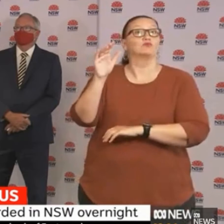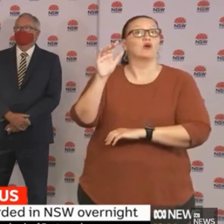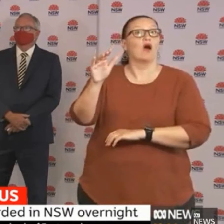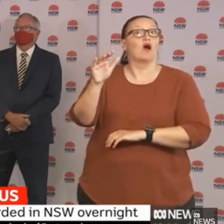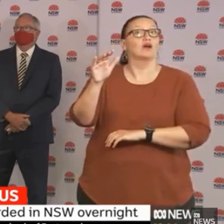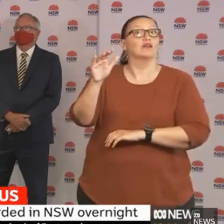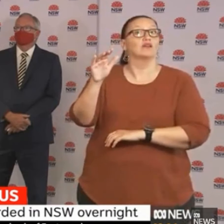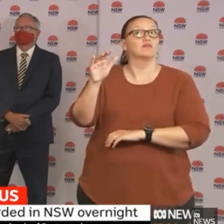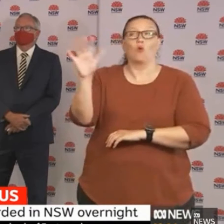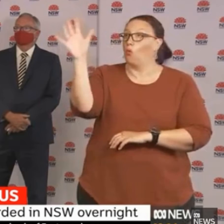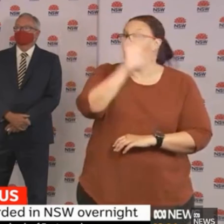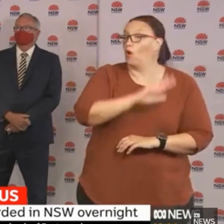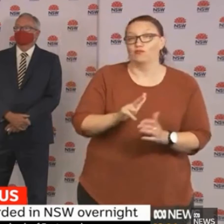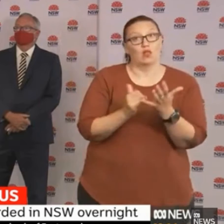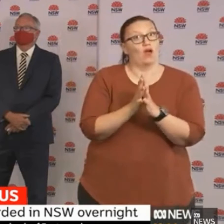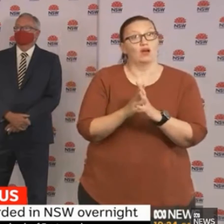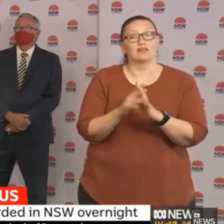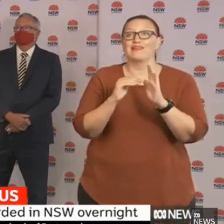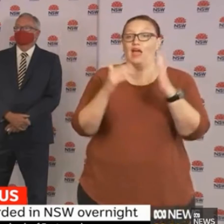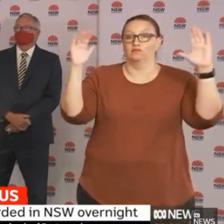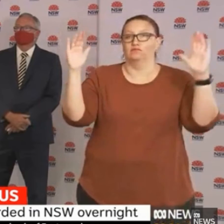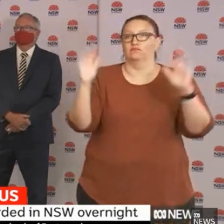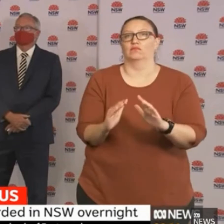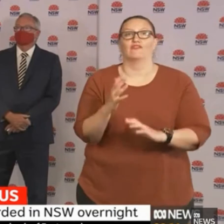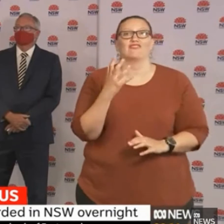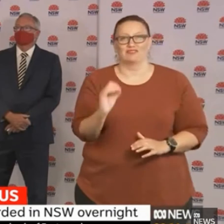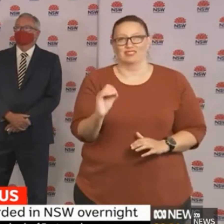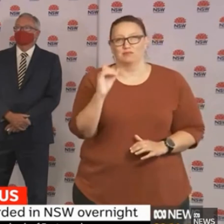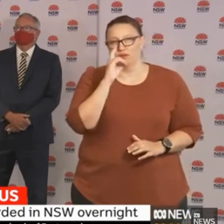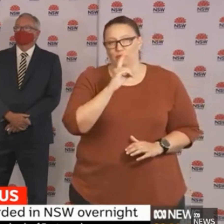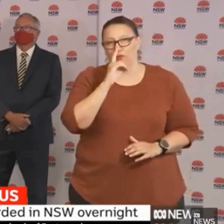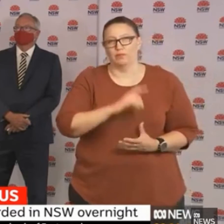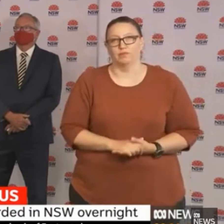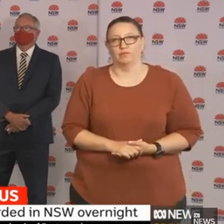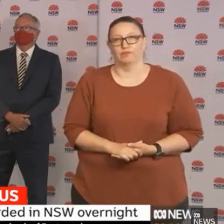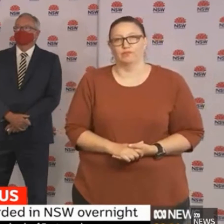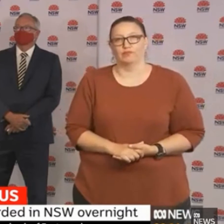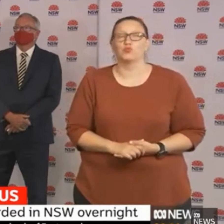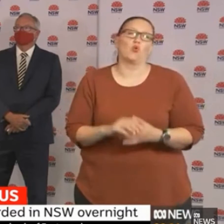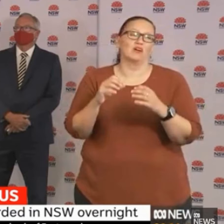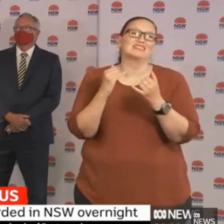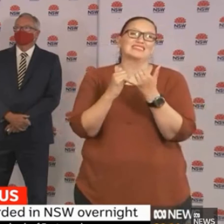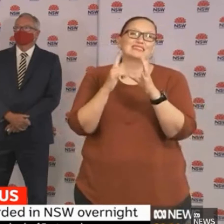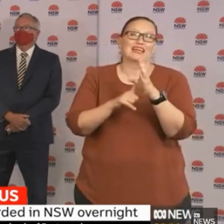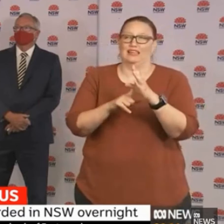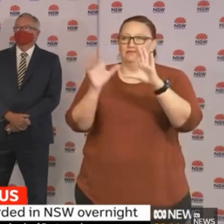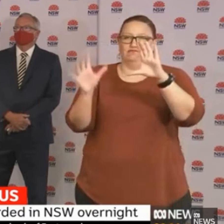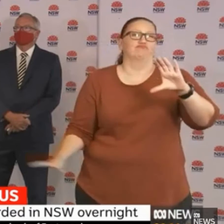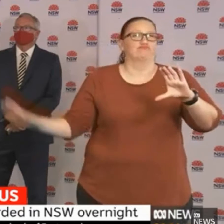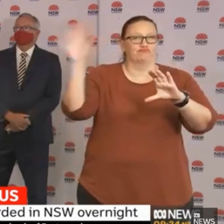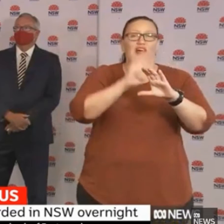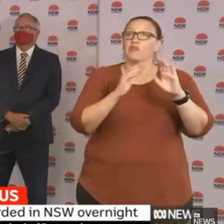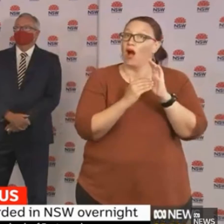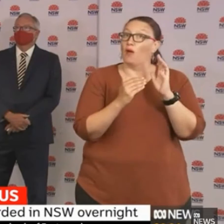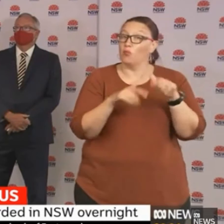than 100 across the board. When I say across the board, I mean Greater Sydney. So at this point in time, you could have an outdoor